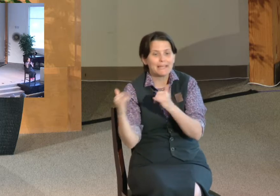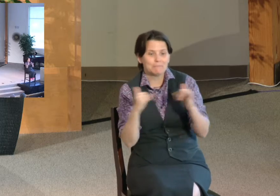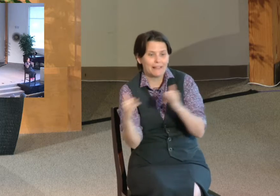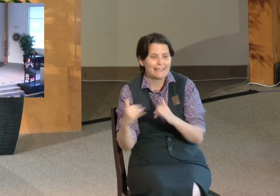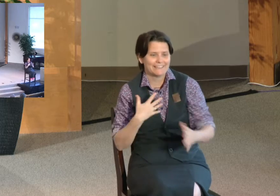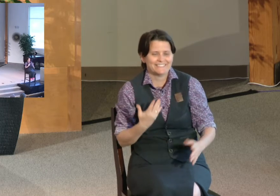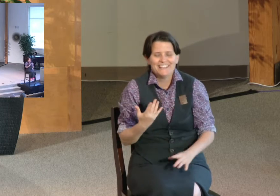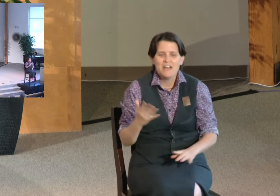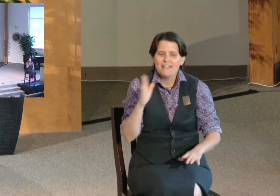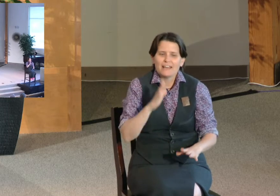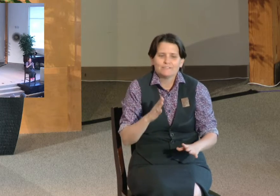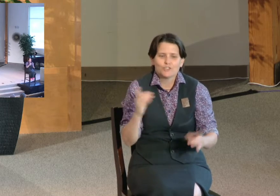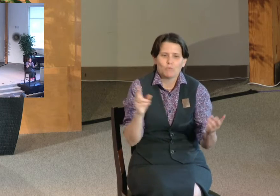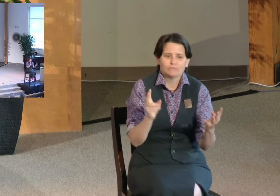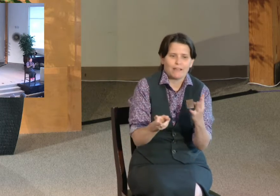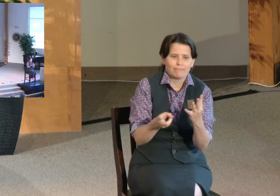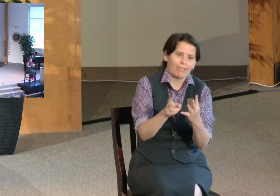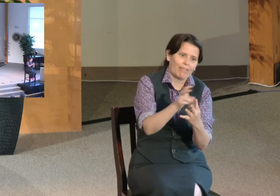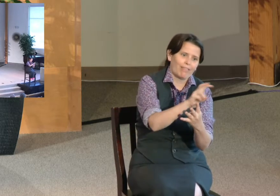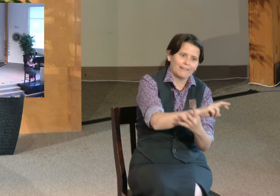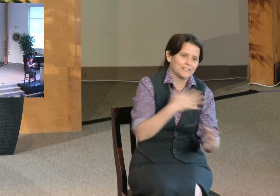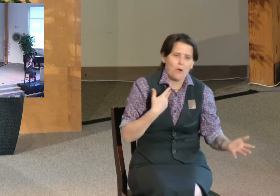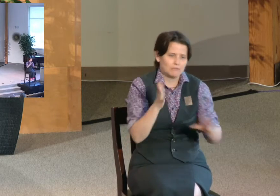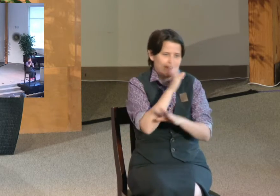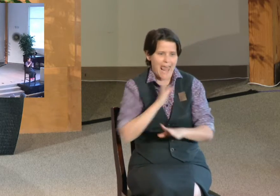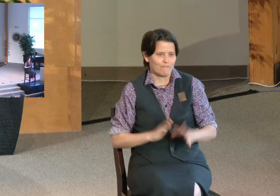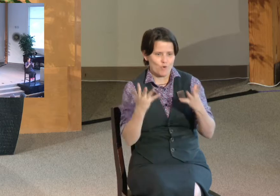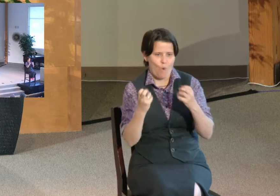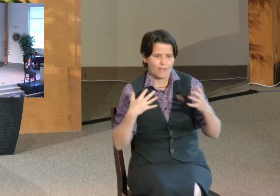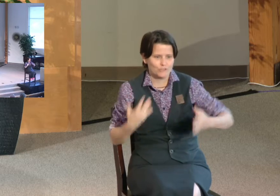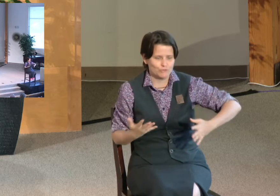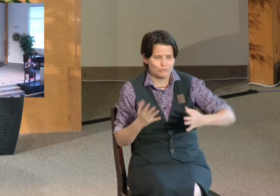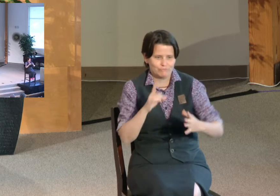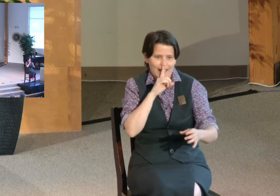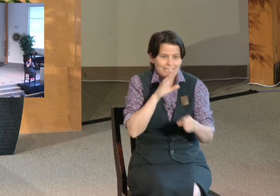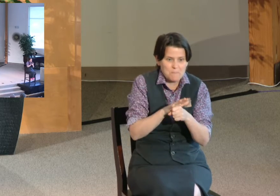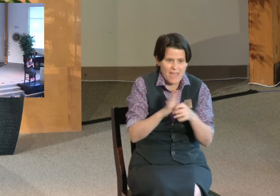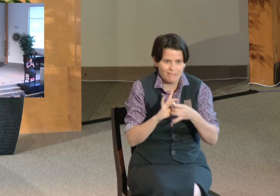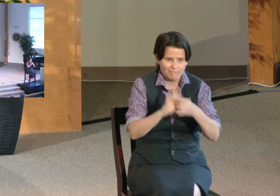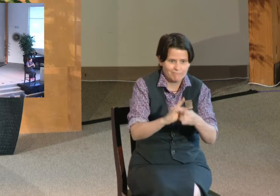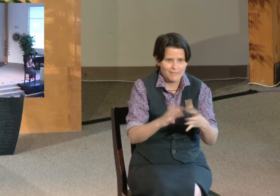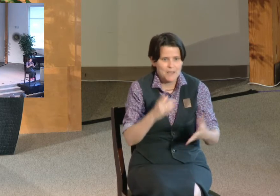than you is gonna come by, right? So that's the addicted lover.